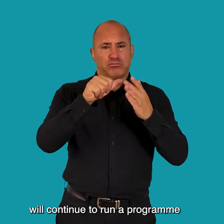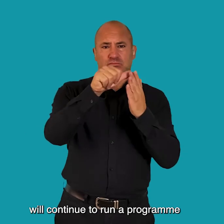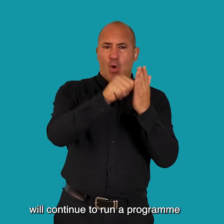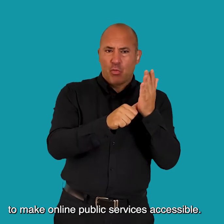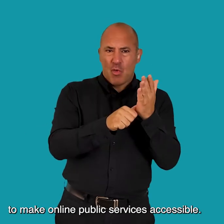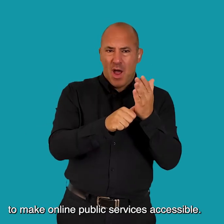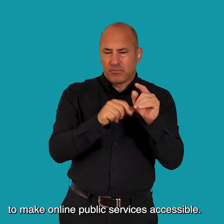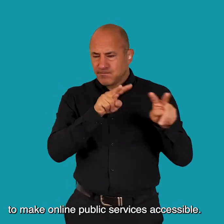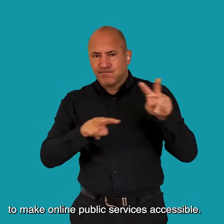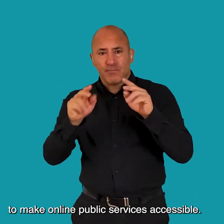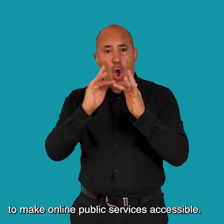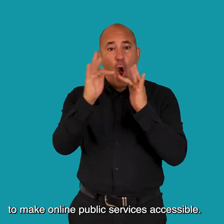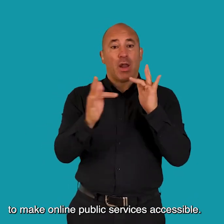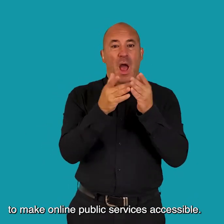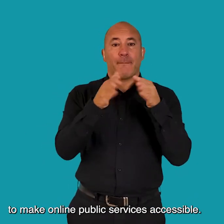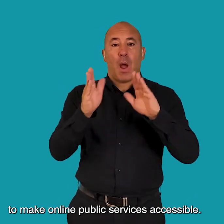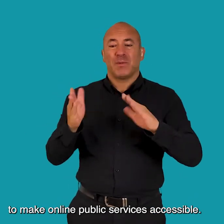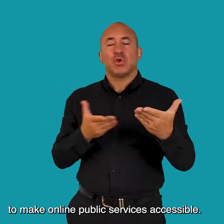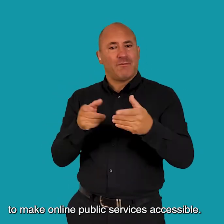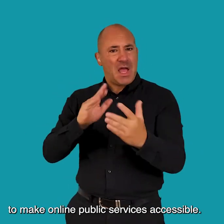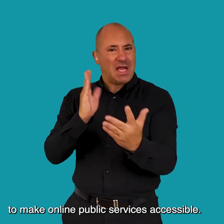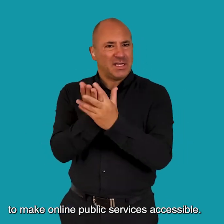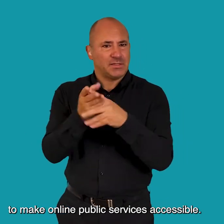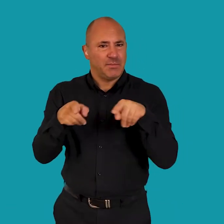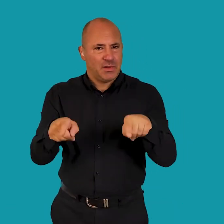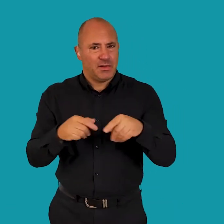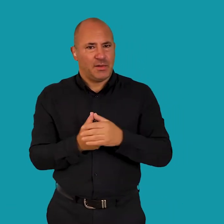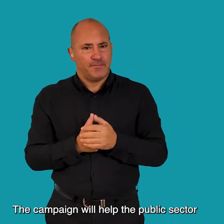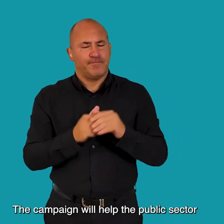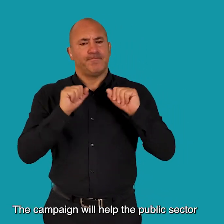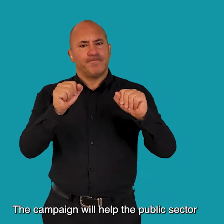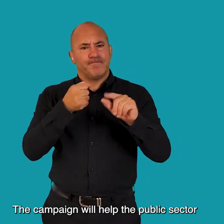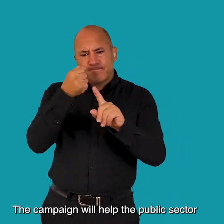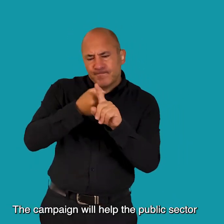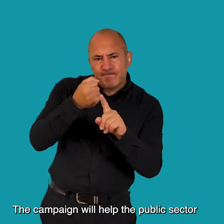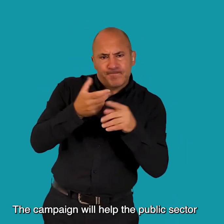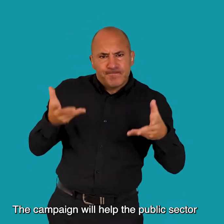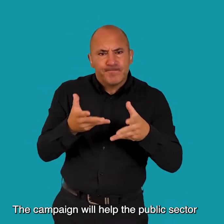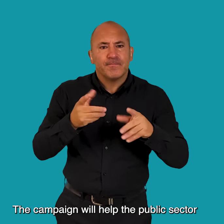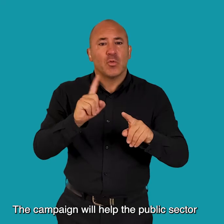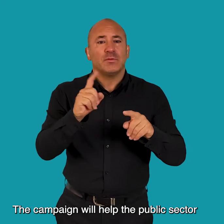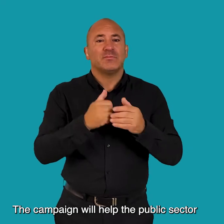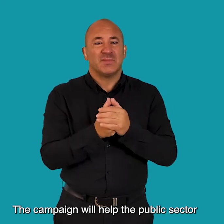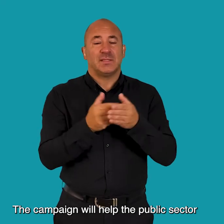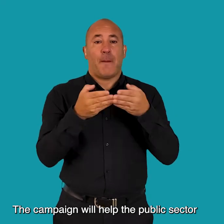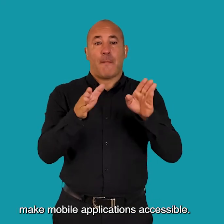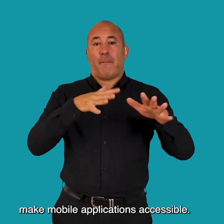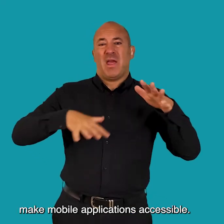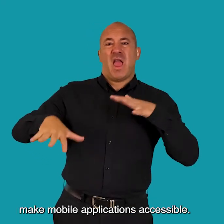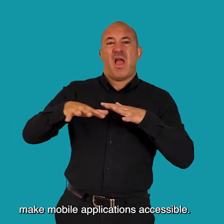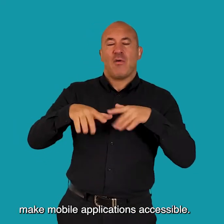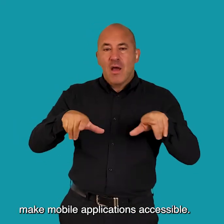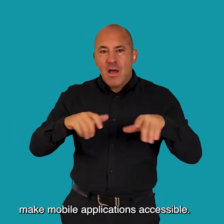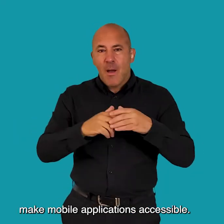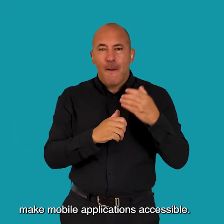program to make online public services accessible. The campaign will help the public sector make mobile